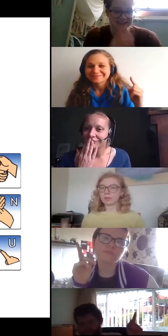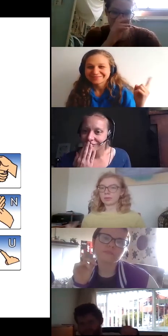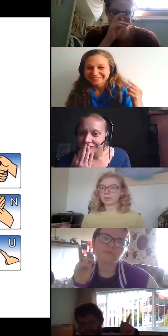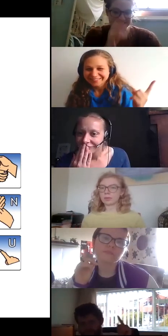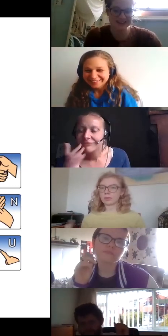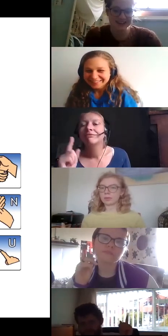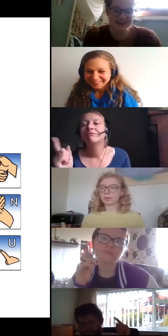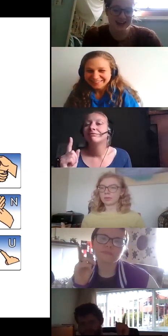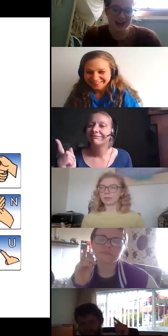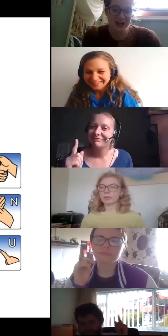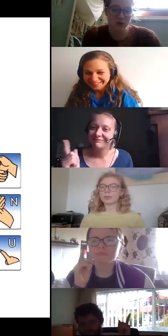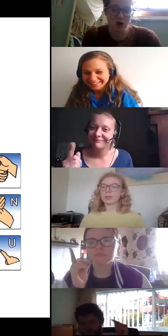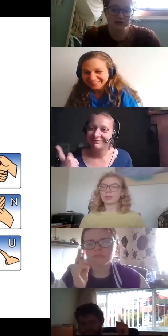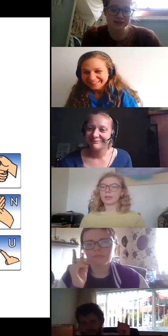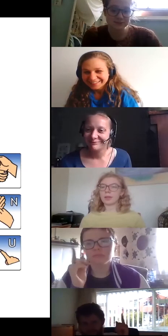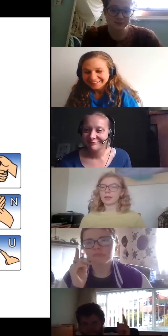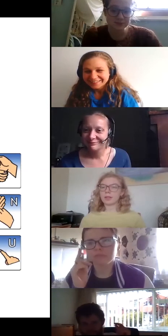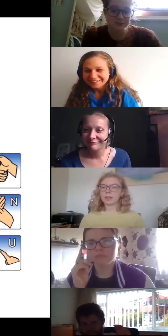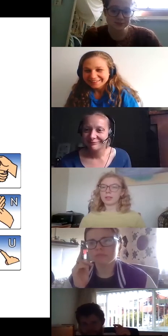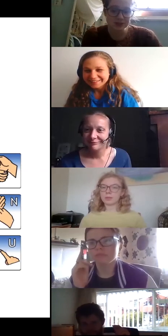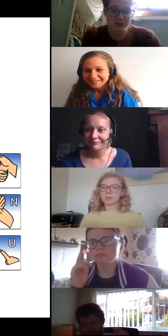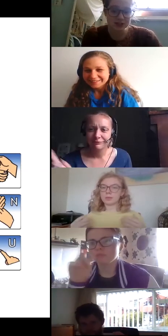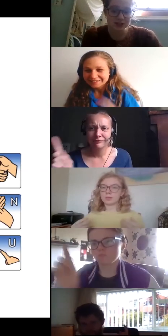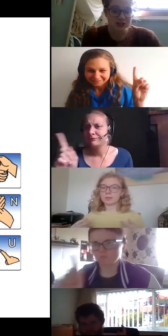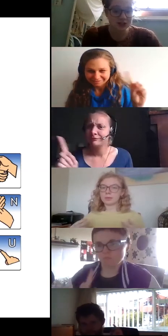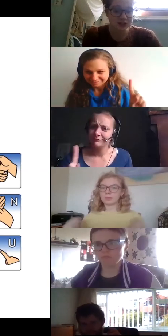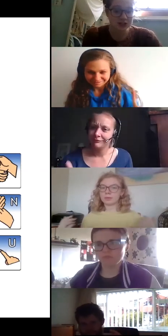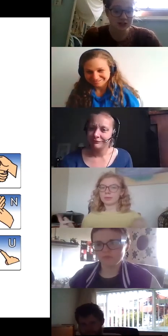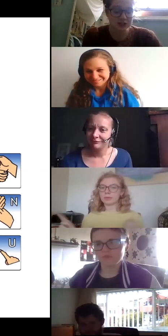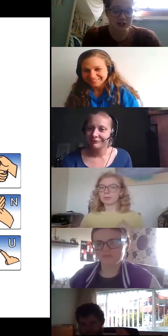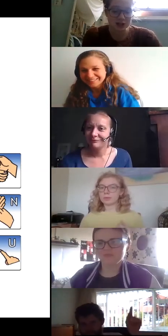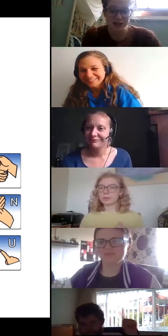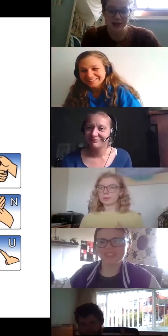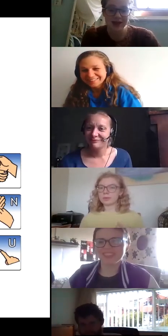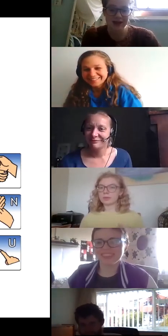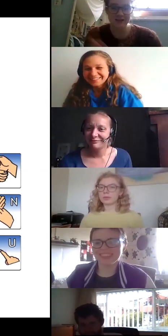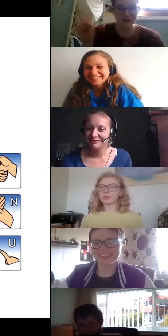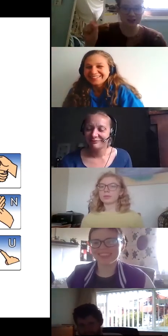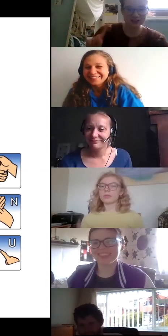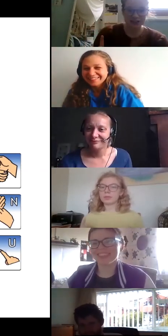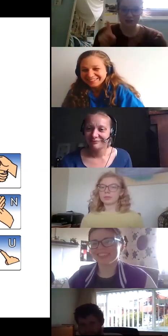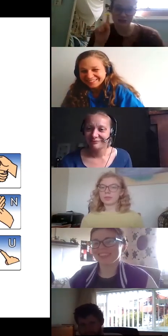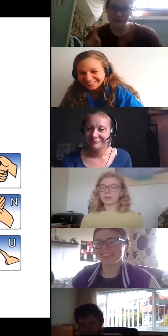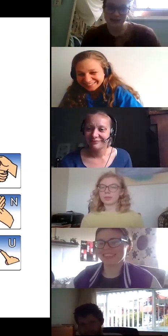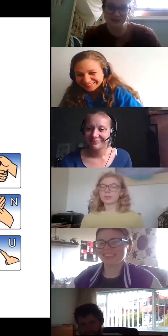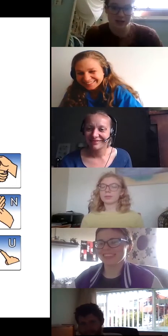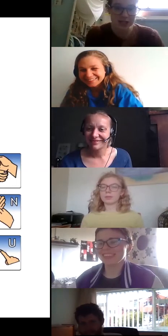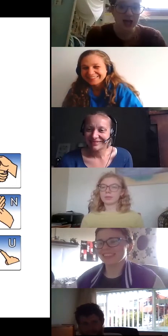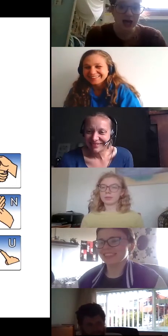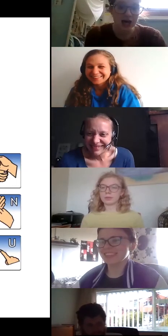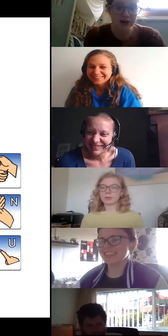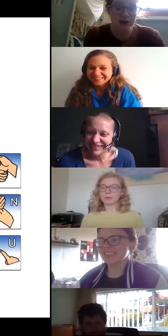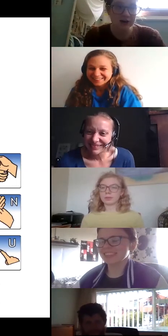Yeah, that's good. What? Yeah, the little sassy